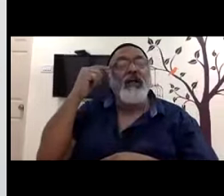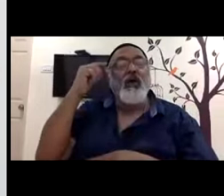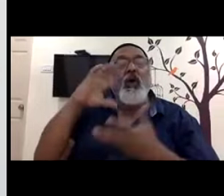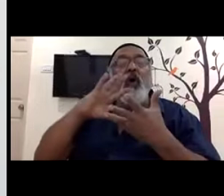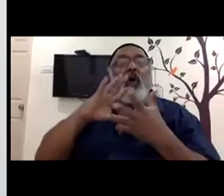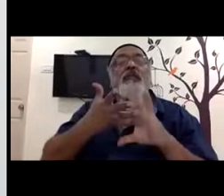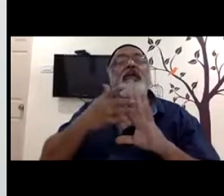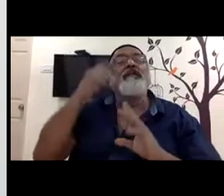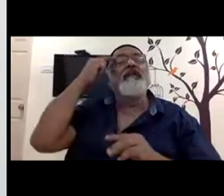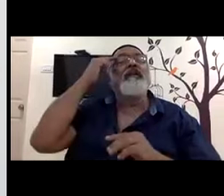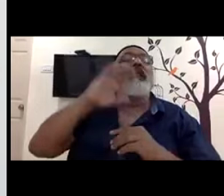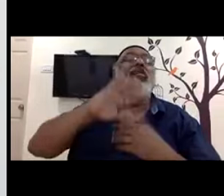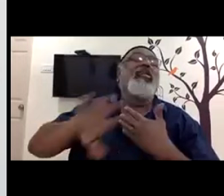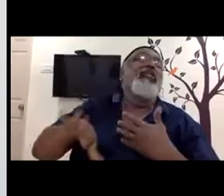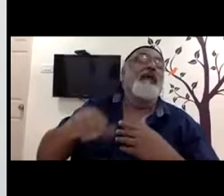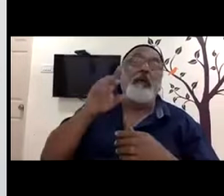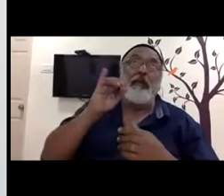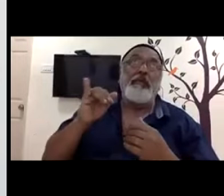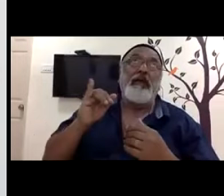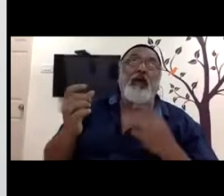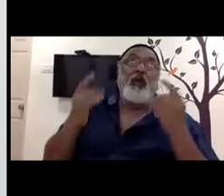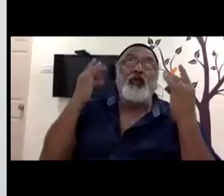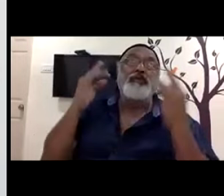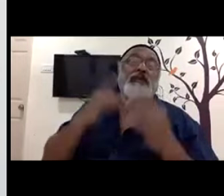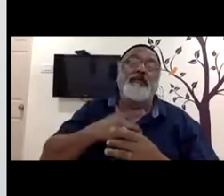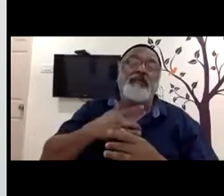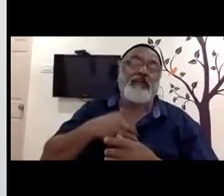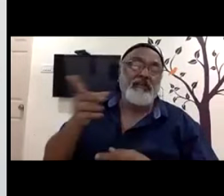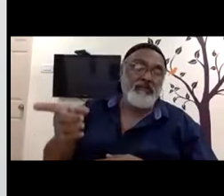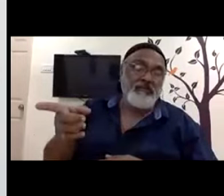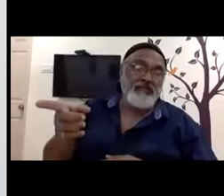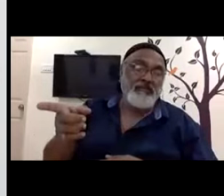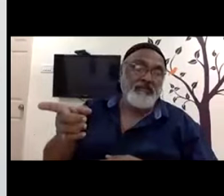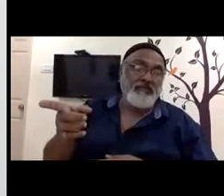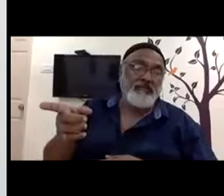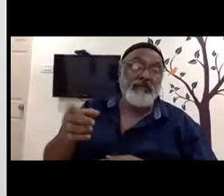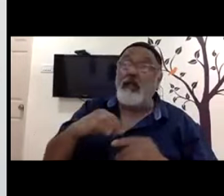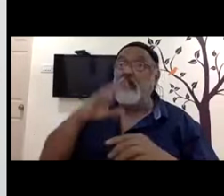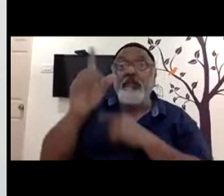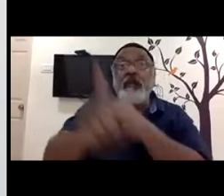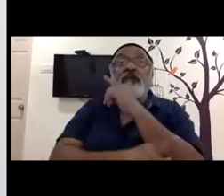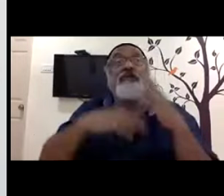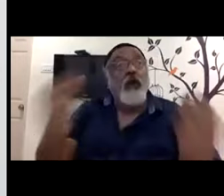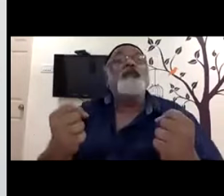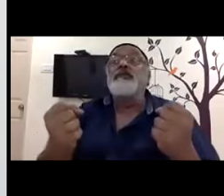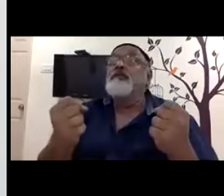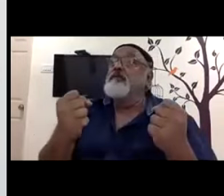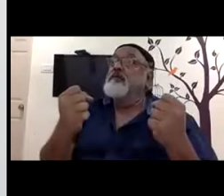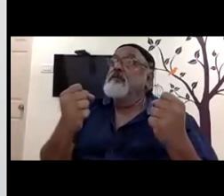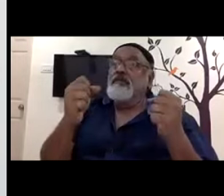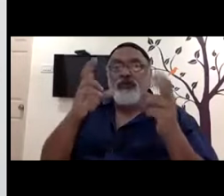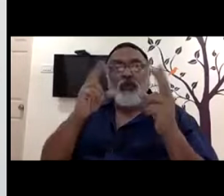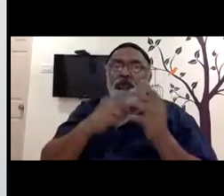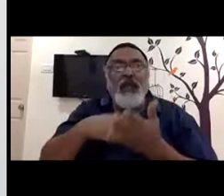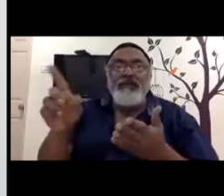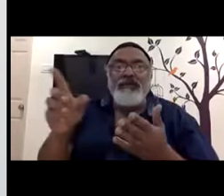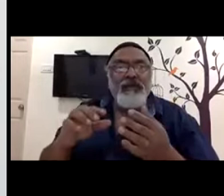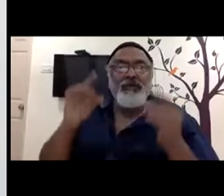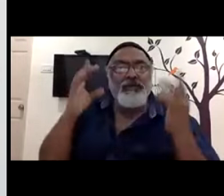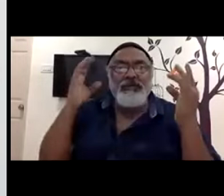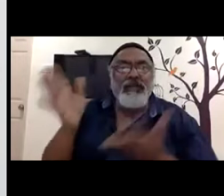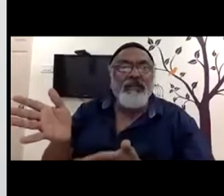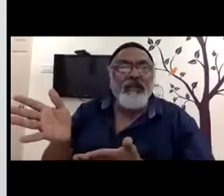do some research on that community, and I then learn that, okay, that's not true, that was just a bias. And it obviously helps